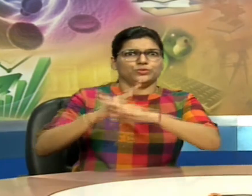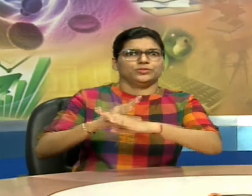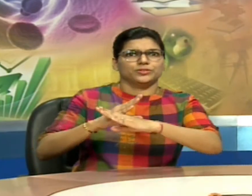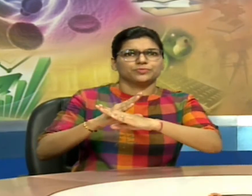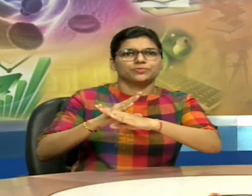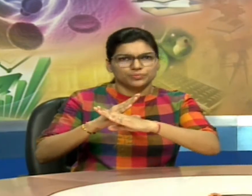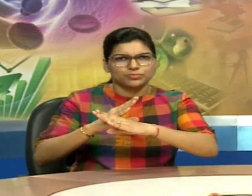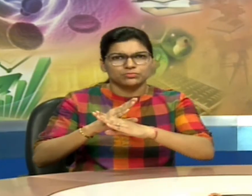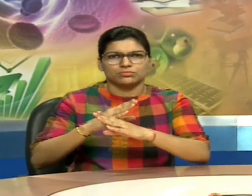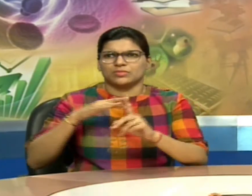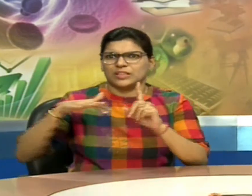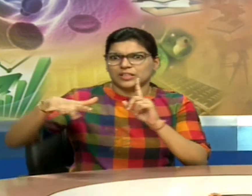Protect,